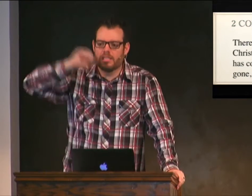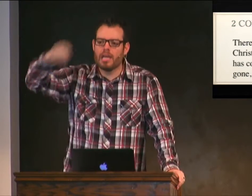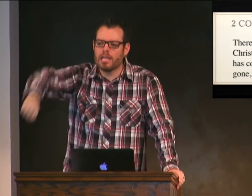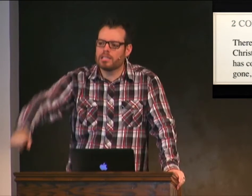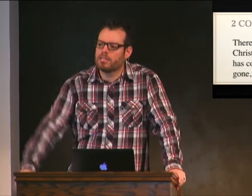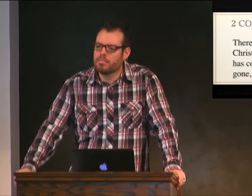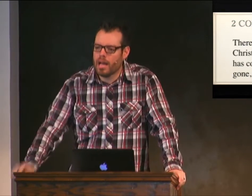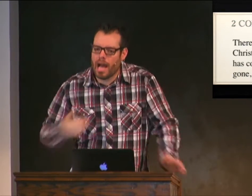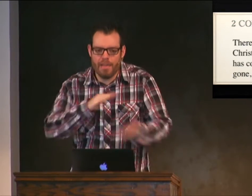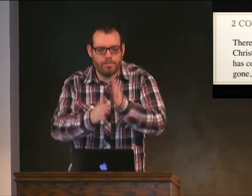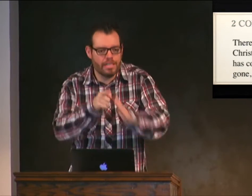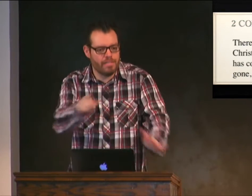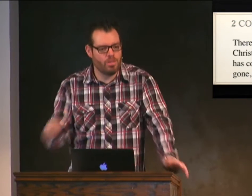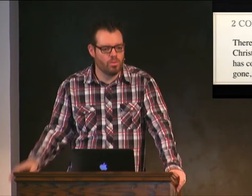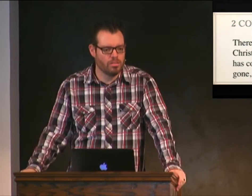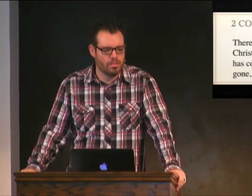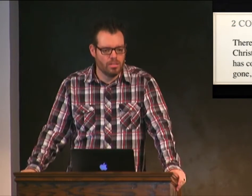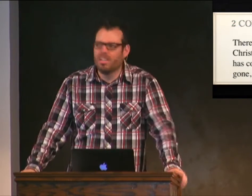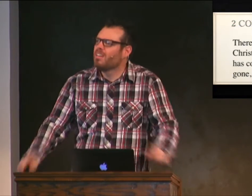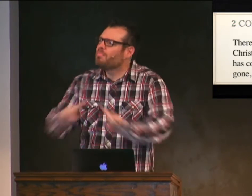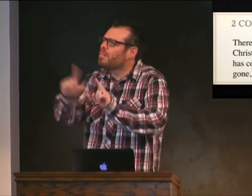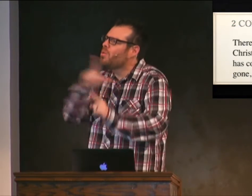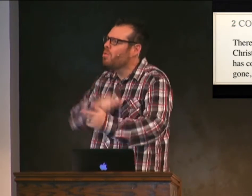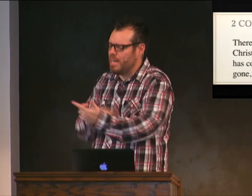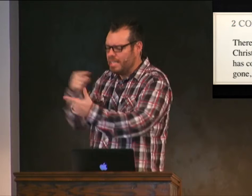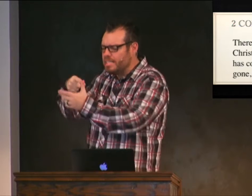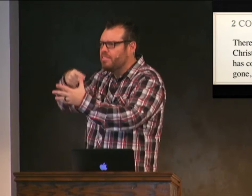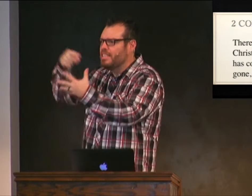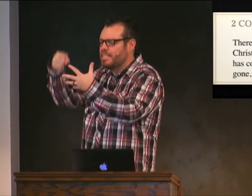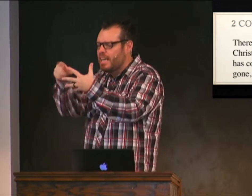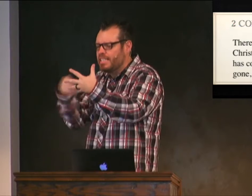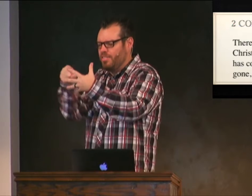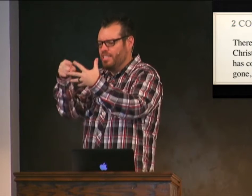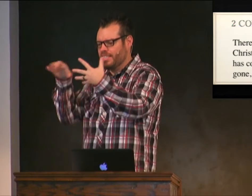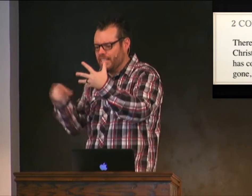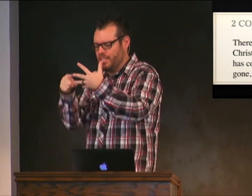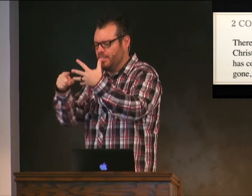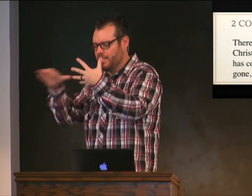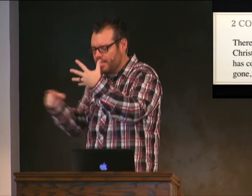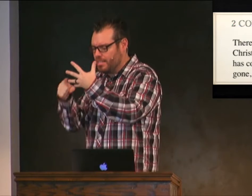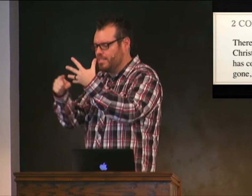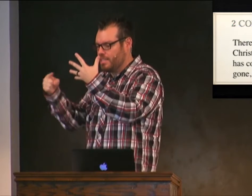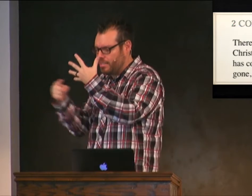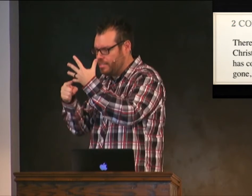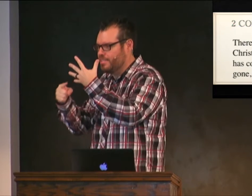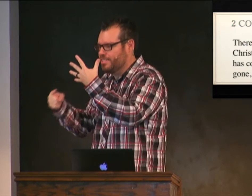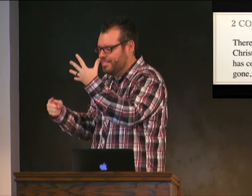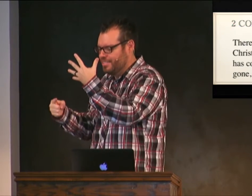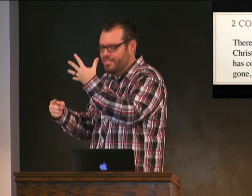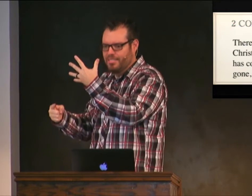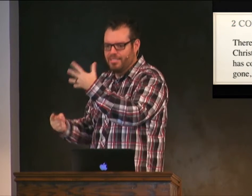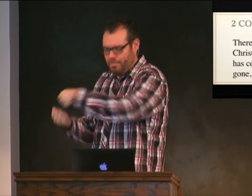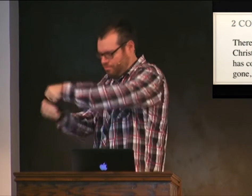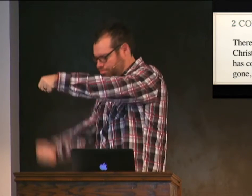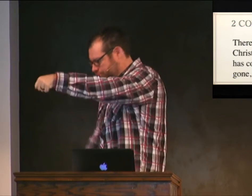He says, yes, I forgive you. But Lord, I did this, I did this, I did this, I did this, I did